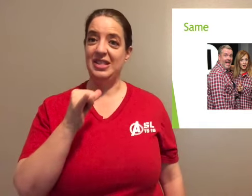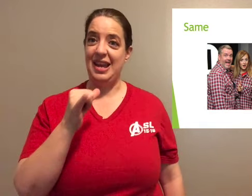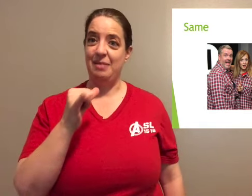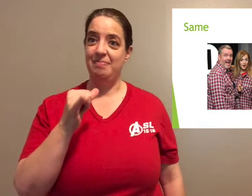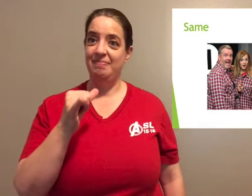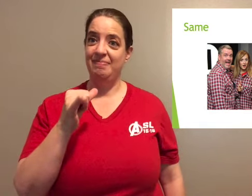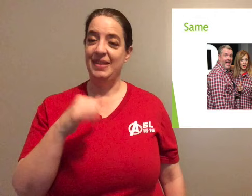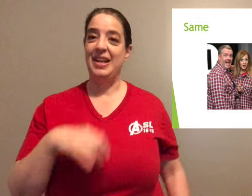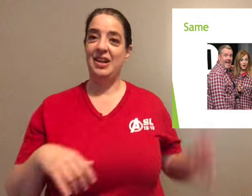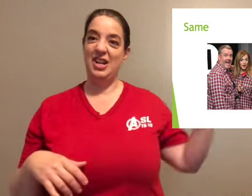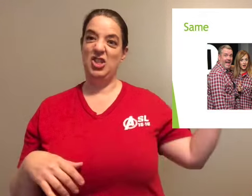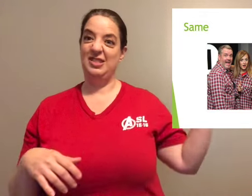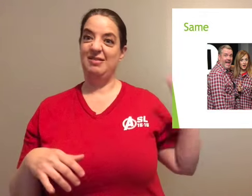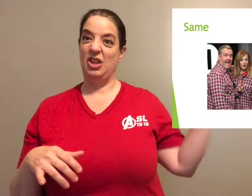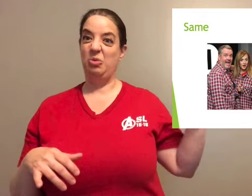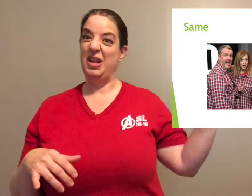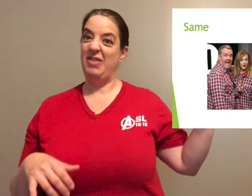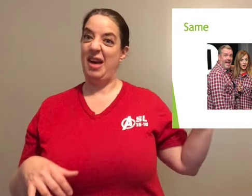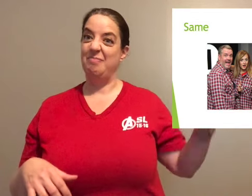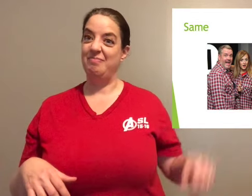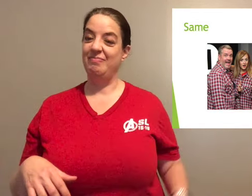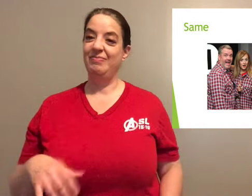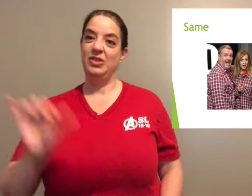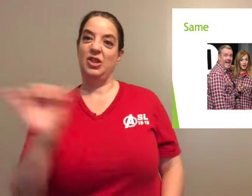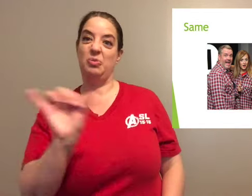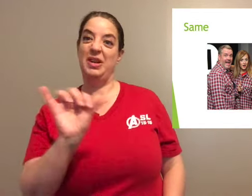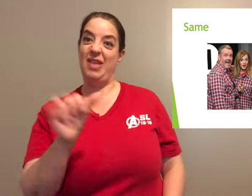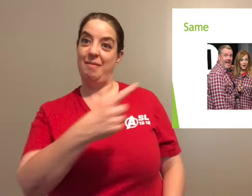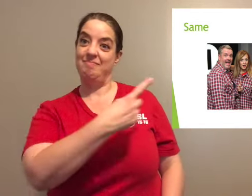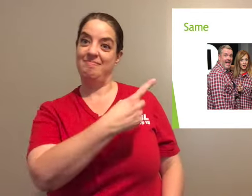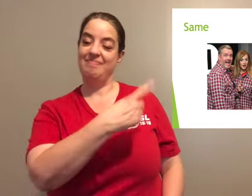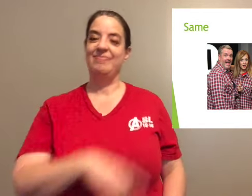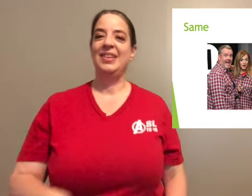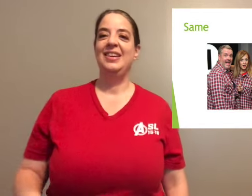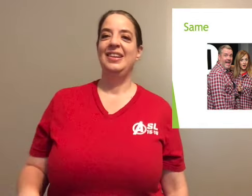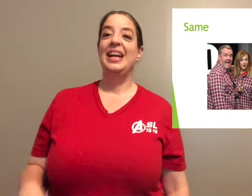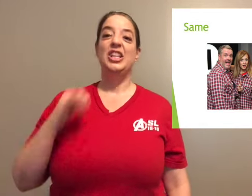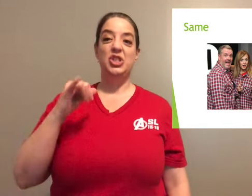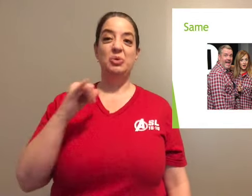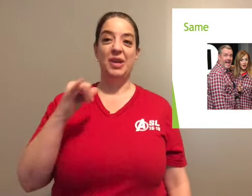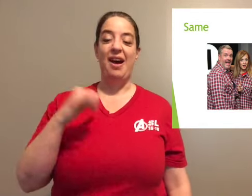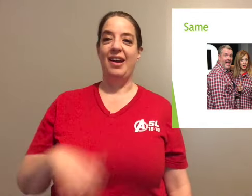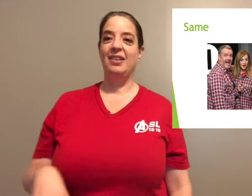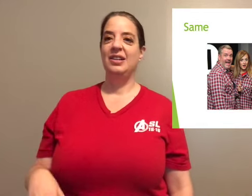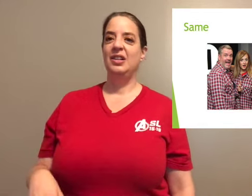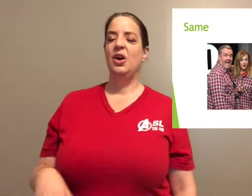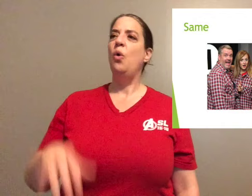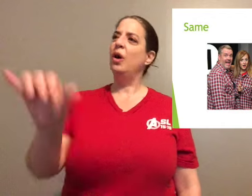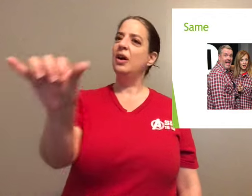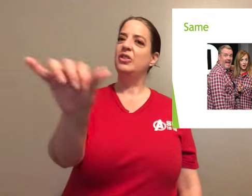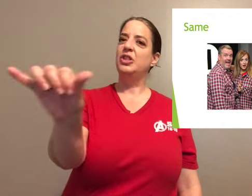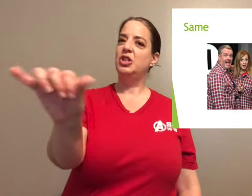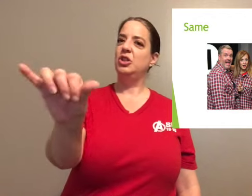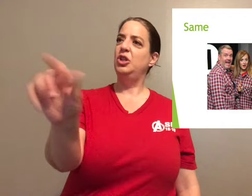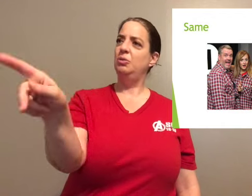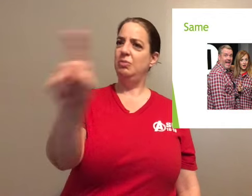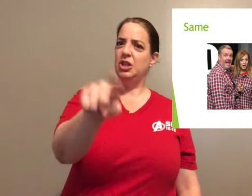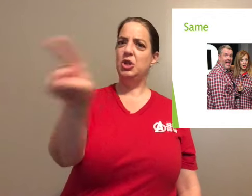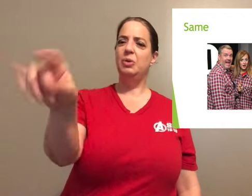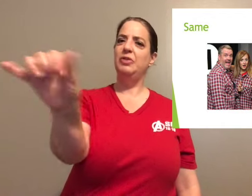same and not just the three of them. The three of them. It's you and I. Or the two of you are